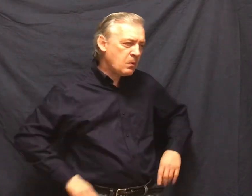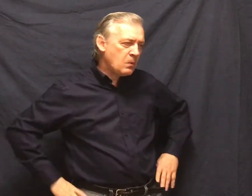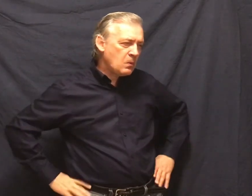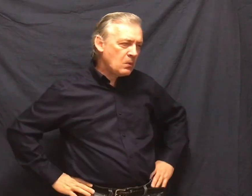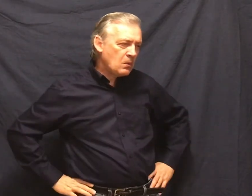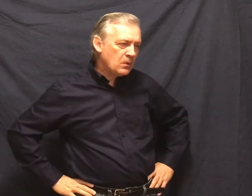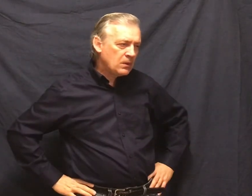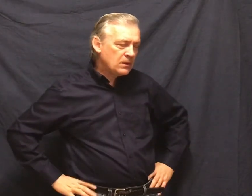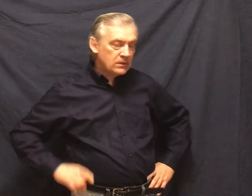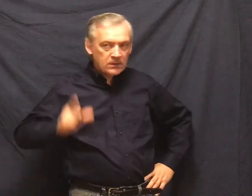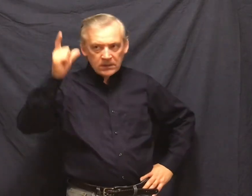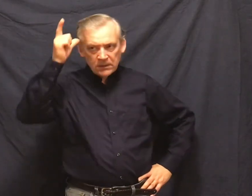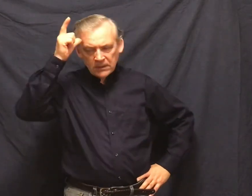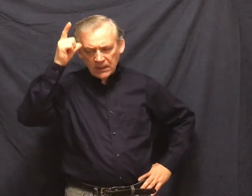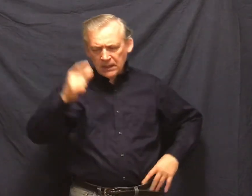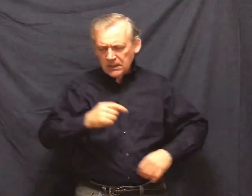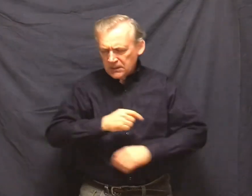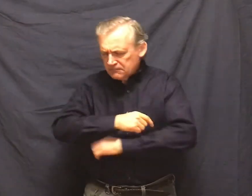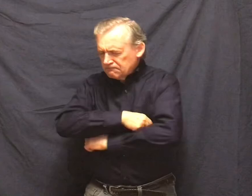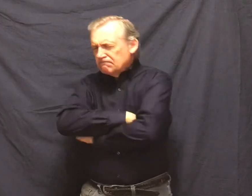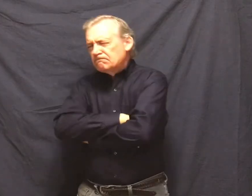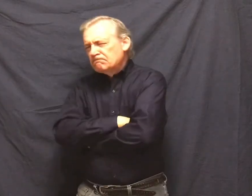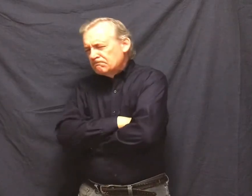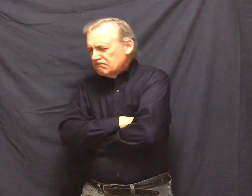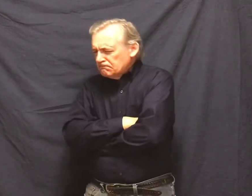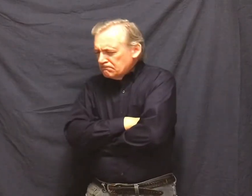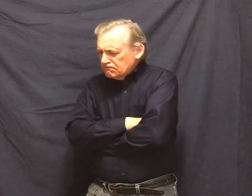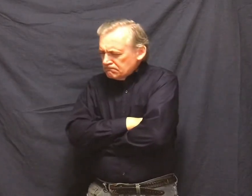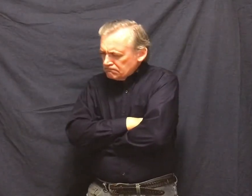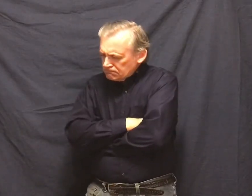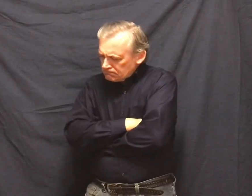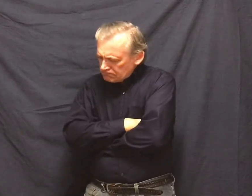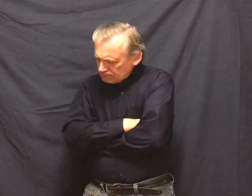Lenny's face wrinkled with apprehension. I don't know.